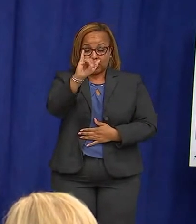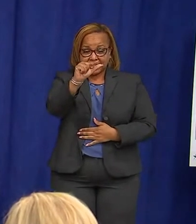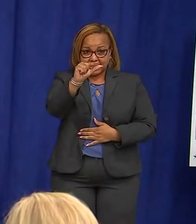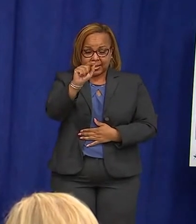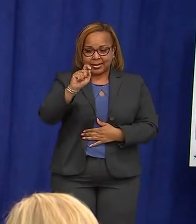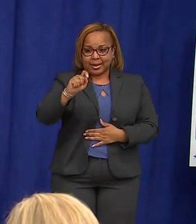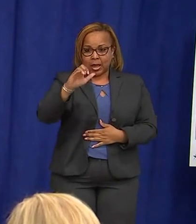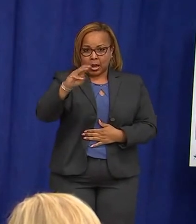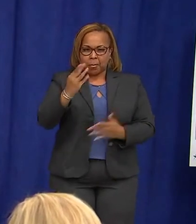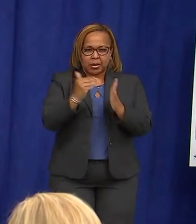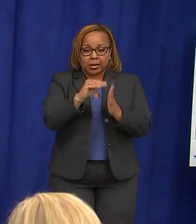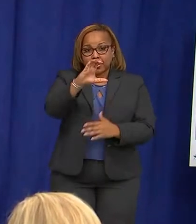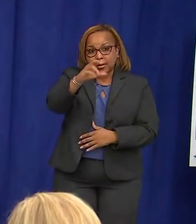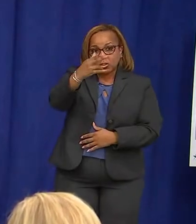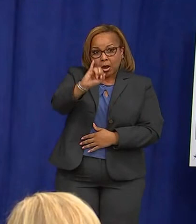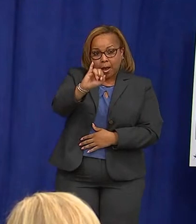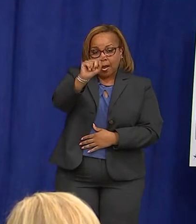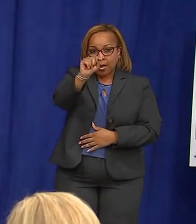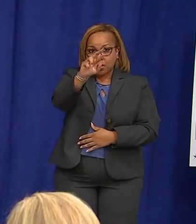shytracing.com. That's